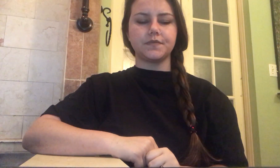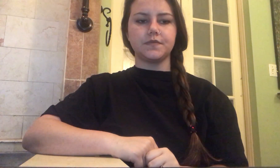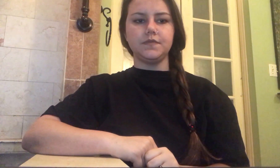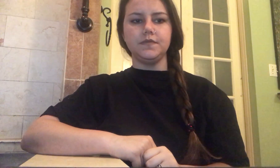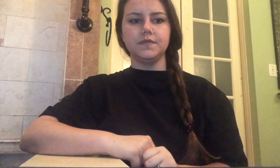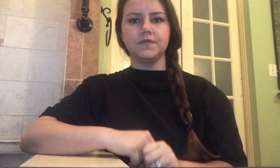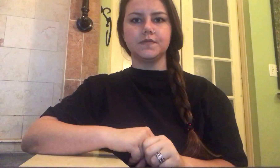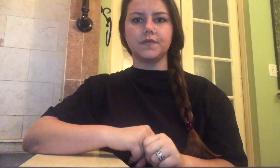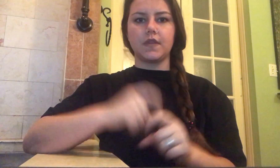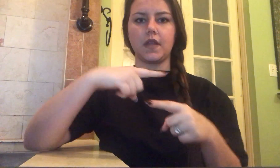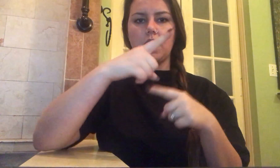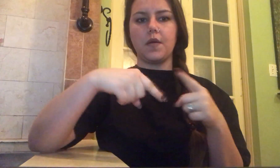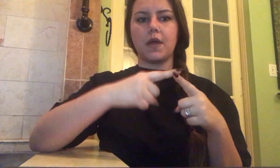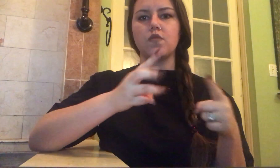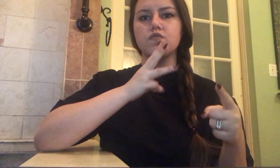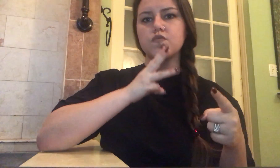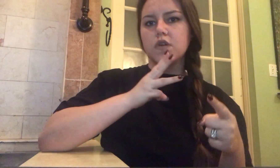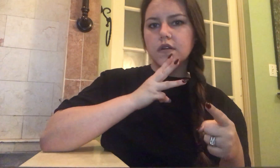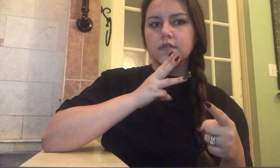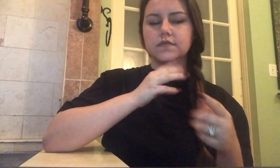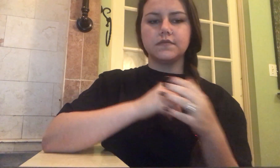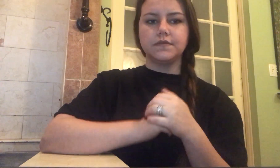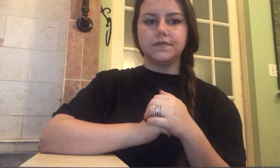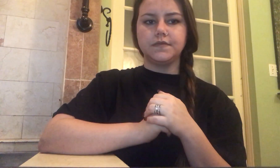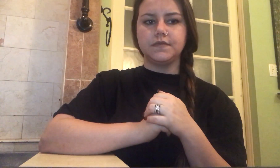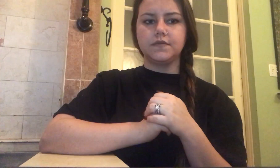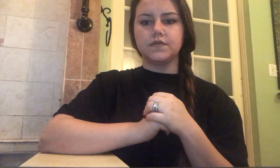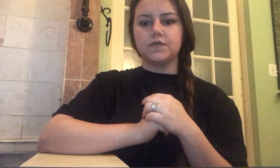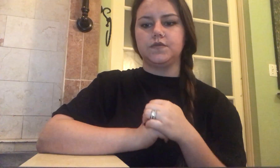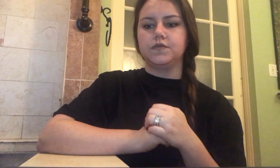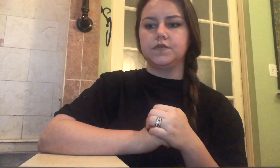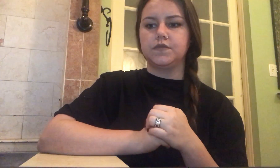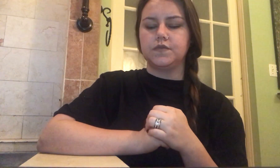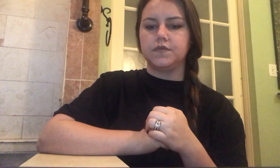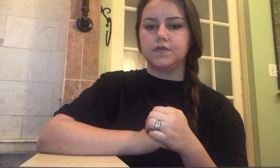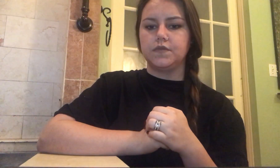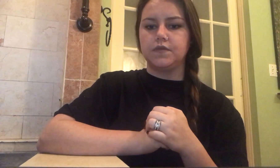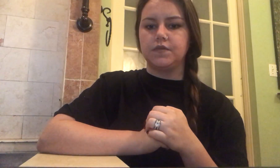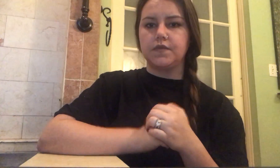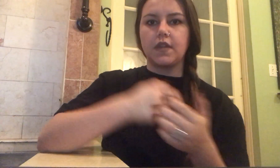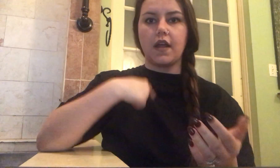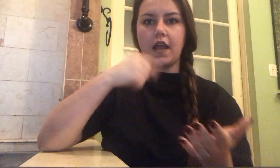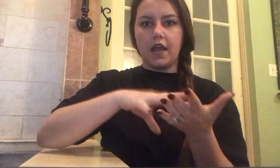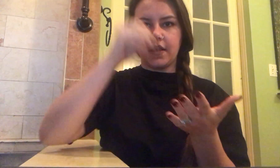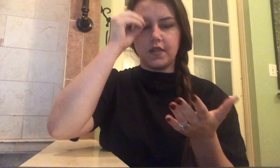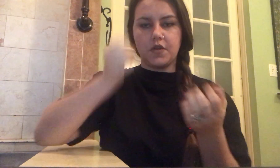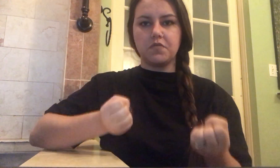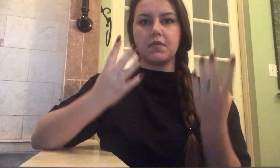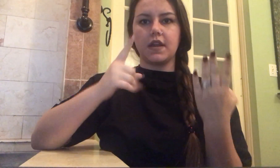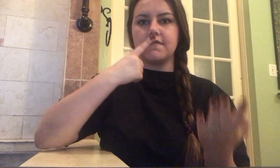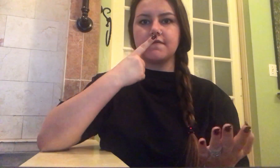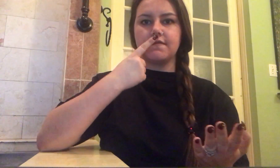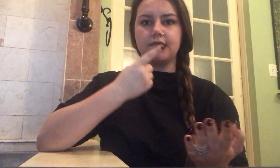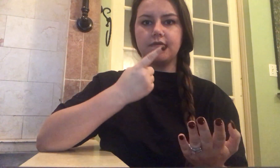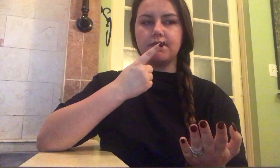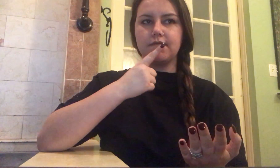of the schools in the world didn't have clean water or toilets. So, rather than start charity education and go build